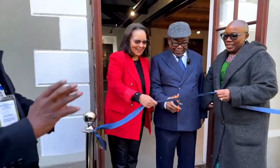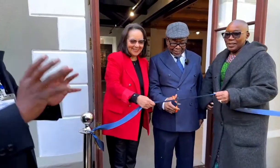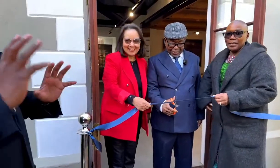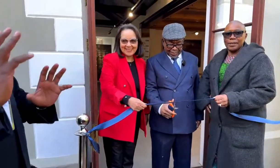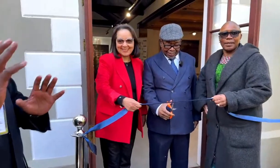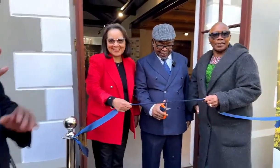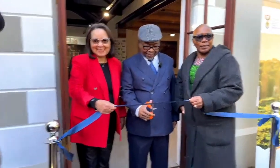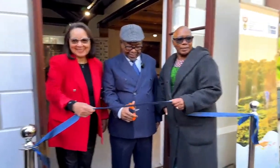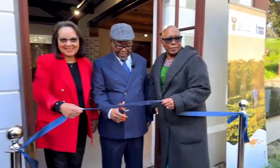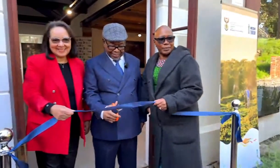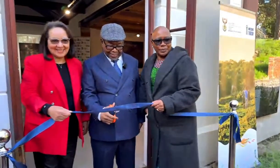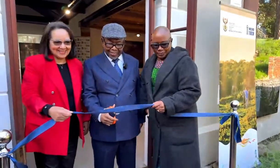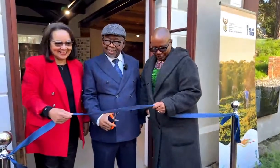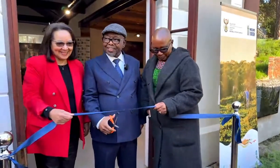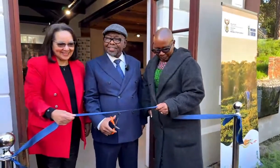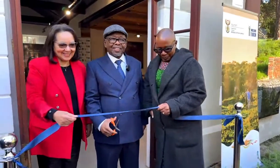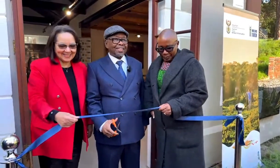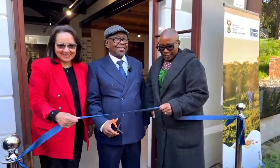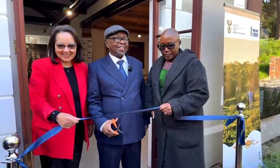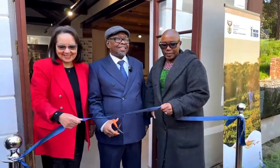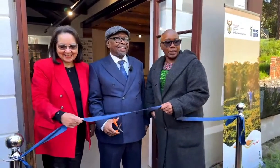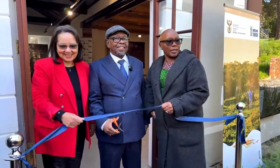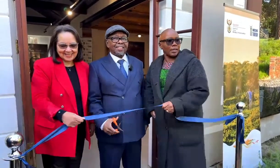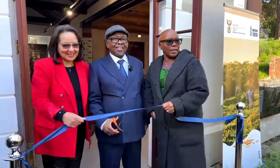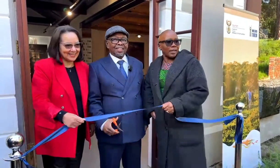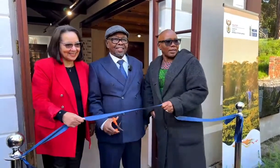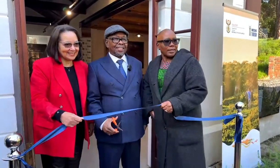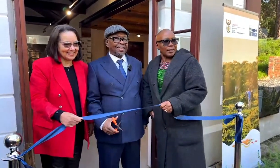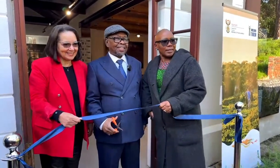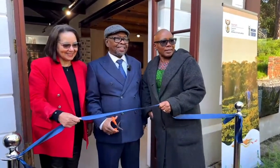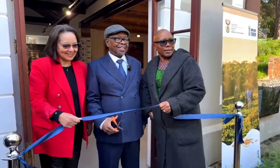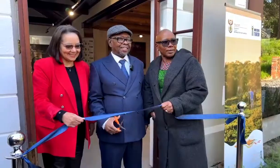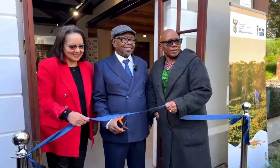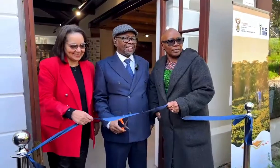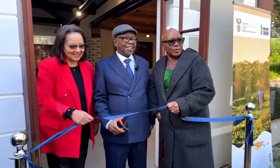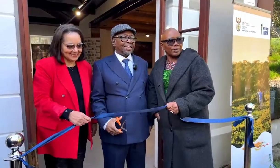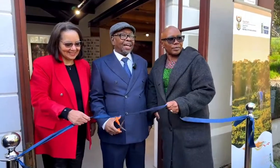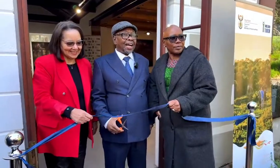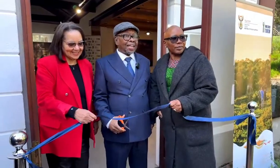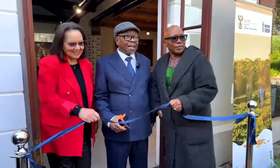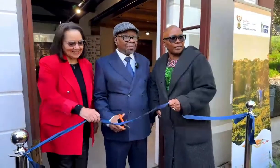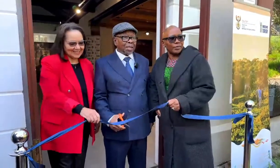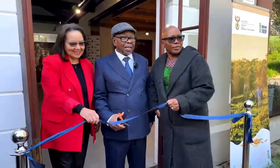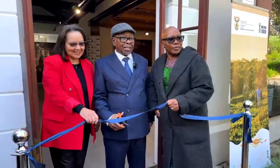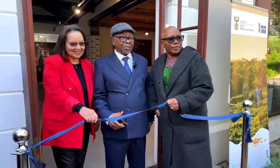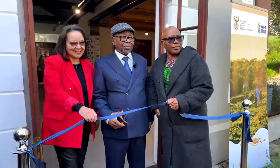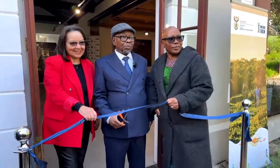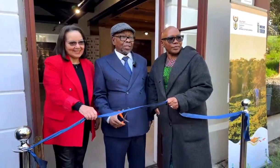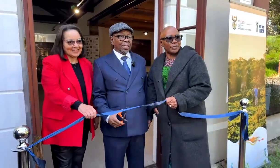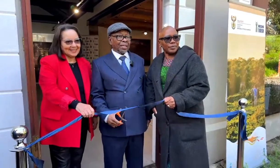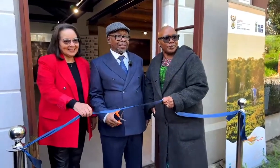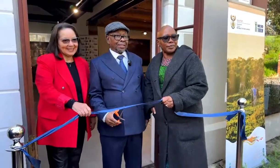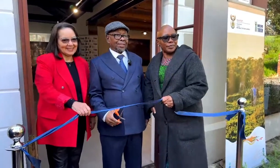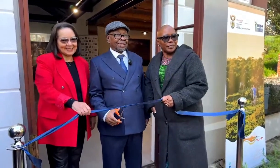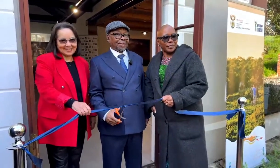One moment, let's just make sure our media is ready so that they capture the moment. It's very important.